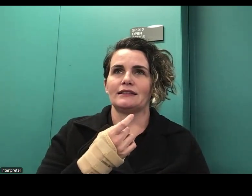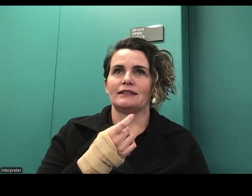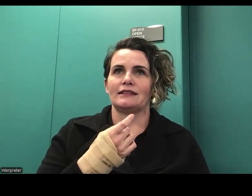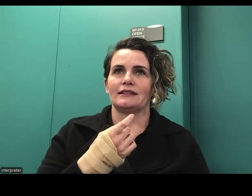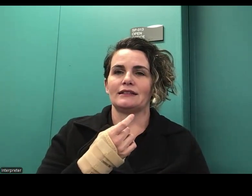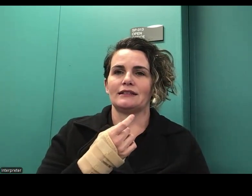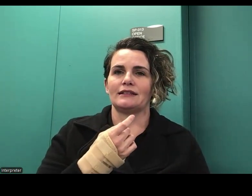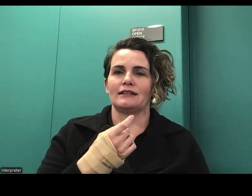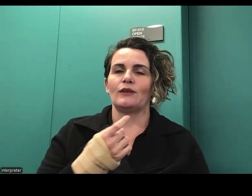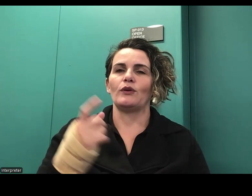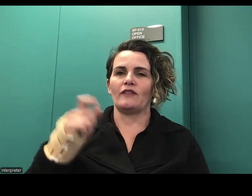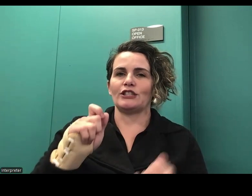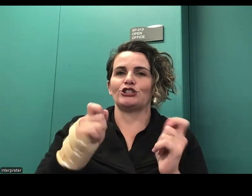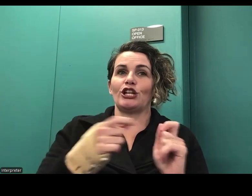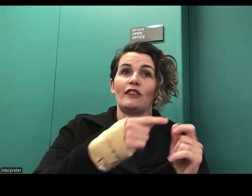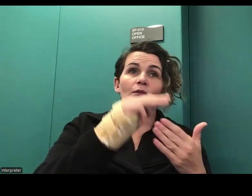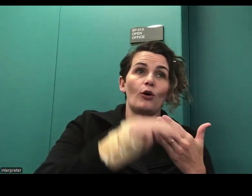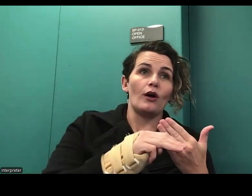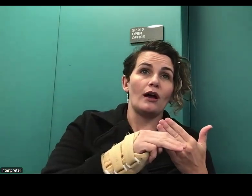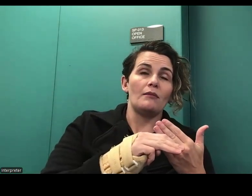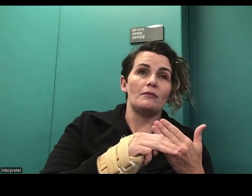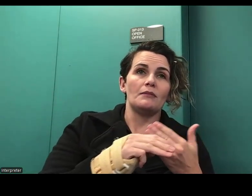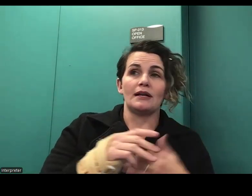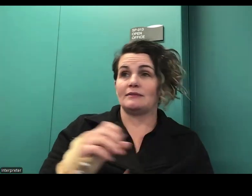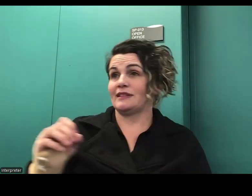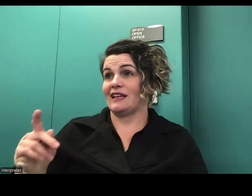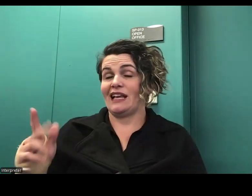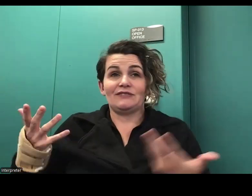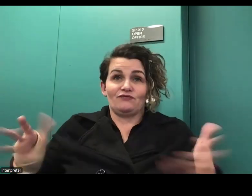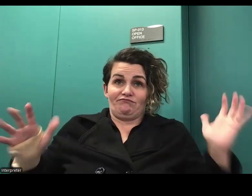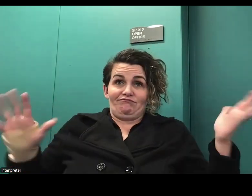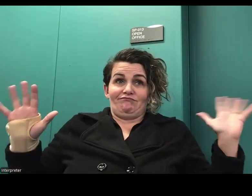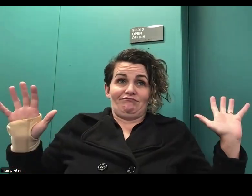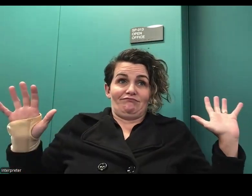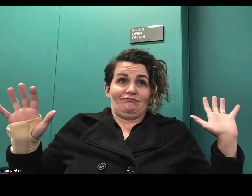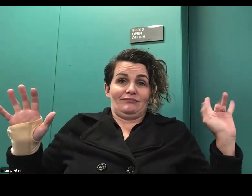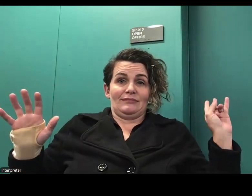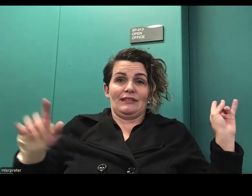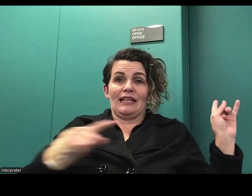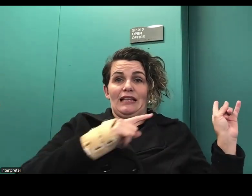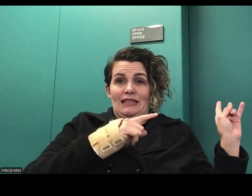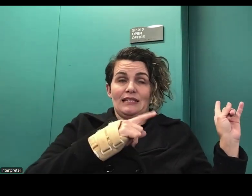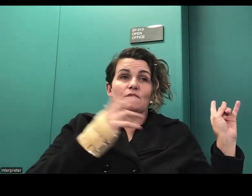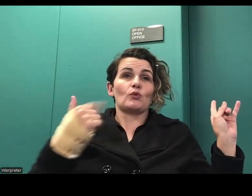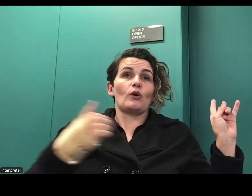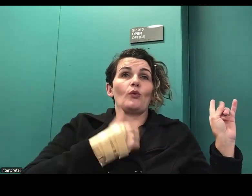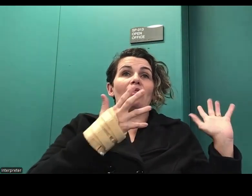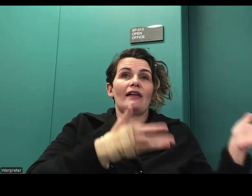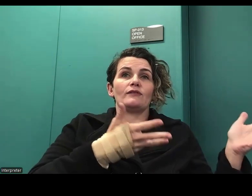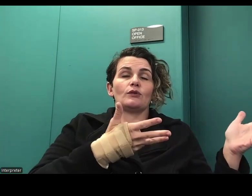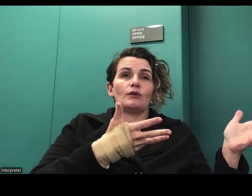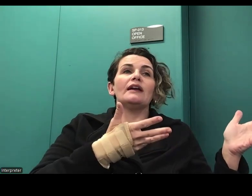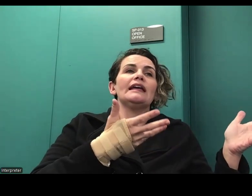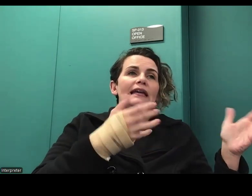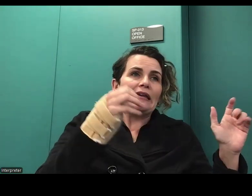that. I'm saying, okay, it's done. What's done is done. This is what we're left with. Let's focus on what we